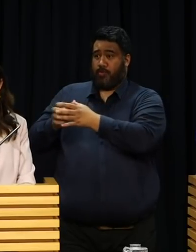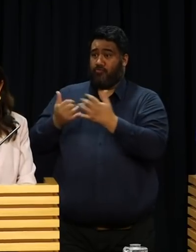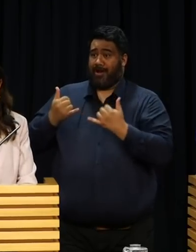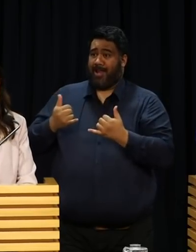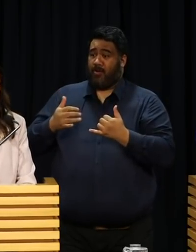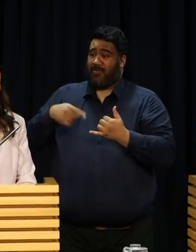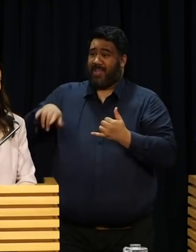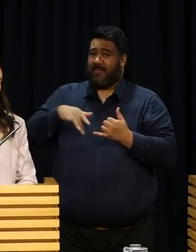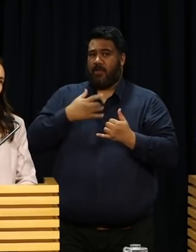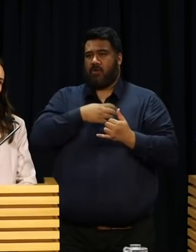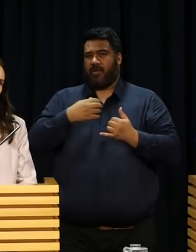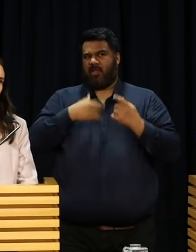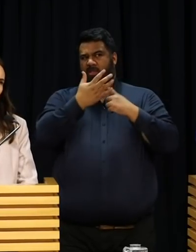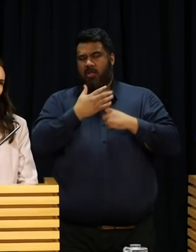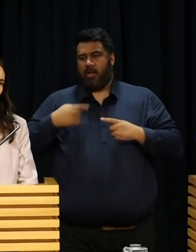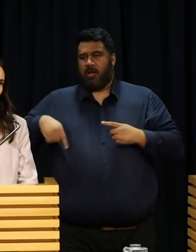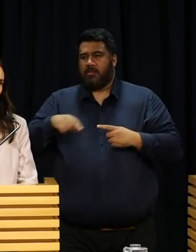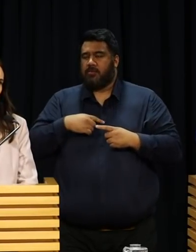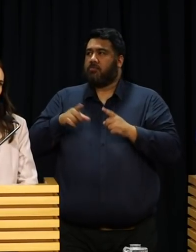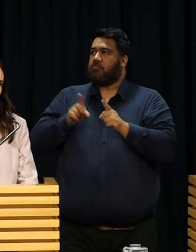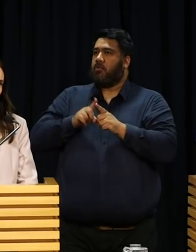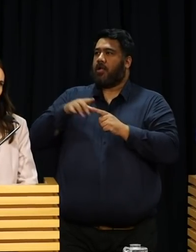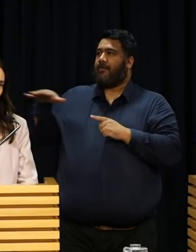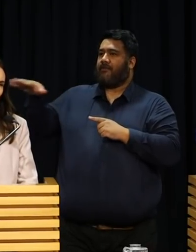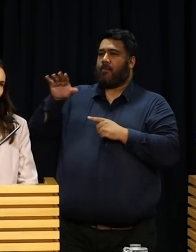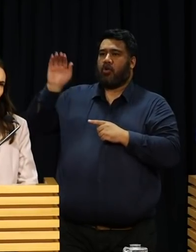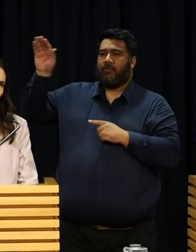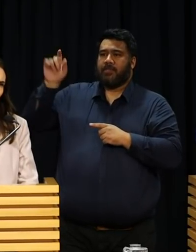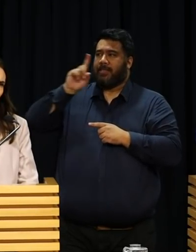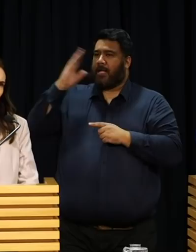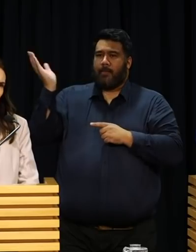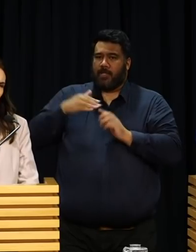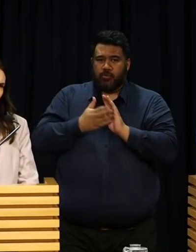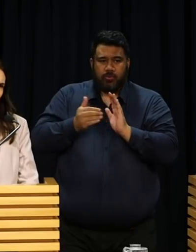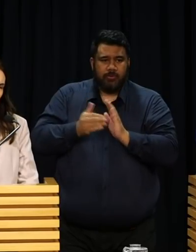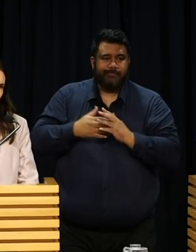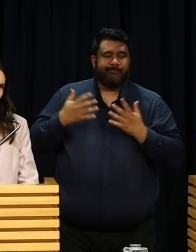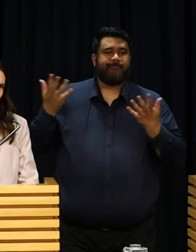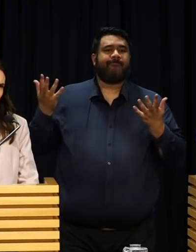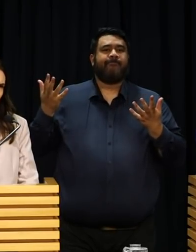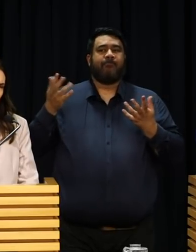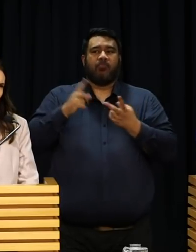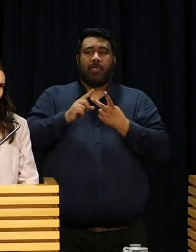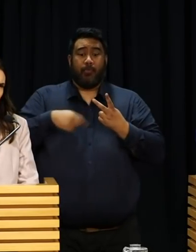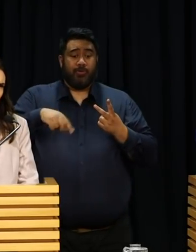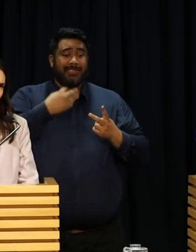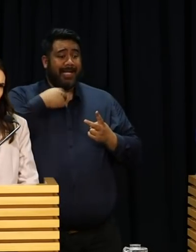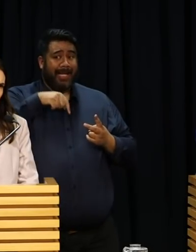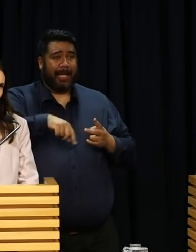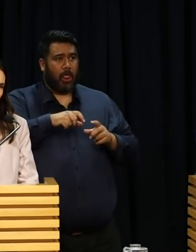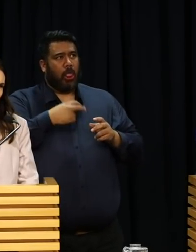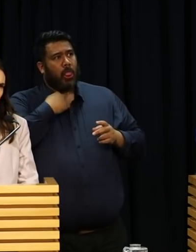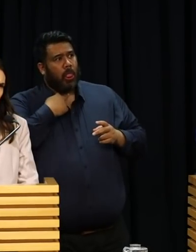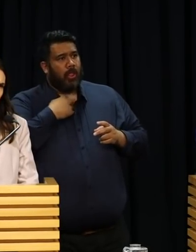Yep. In terms of allowing family reunifications, but also people have been stranded here and have not had access